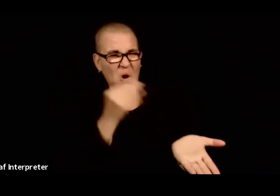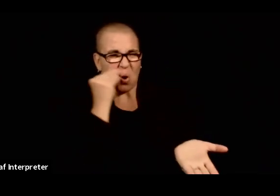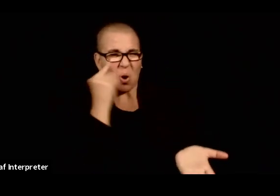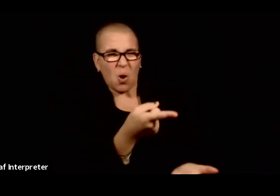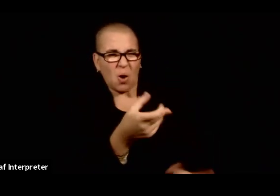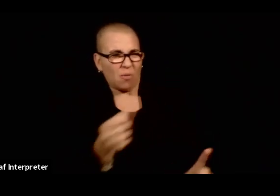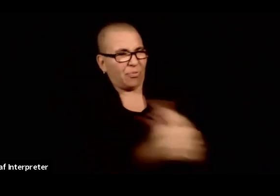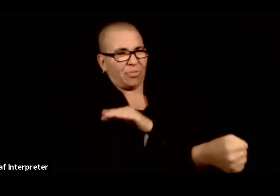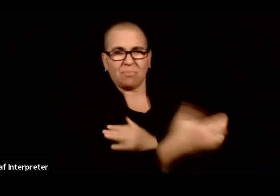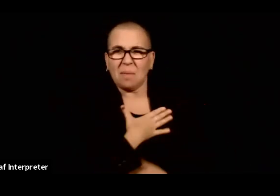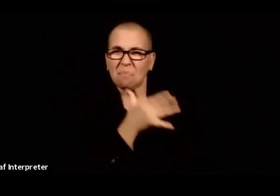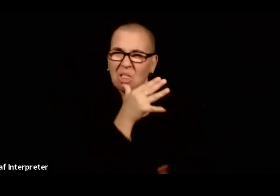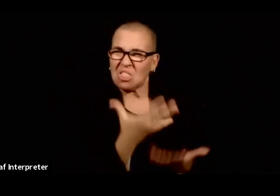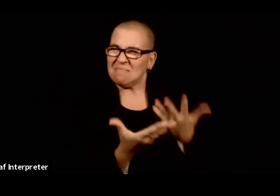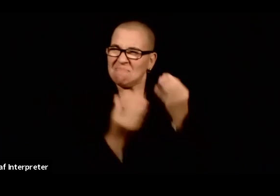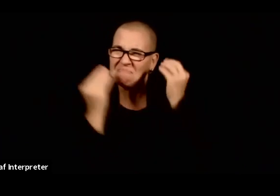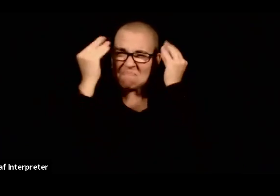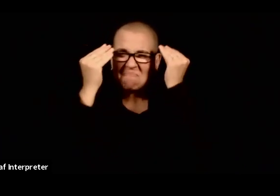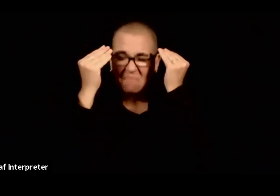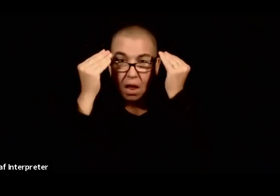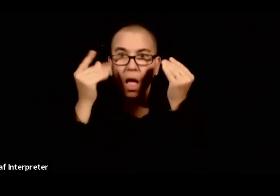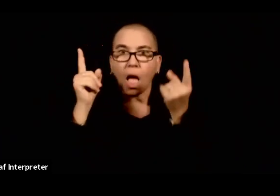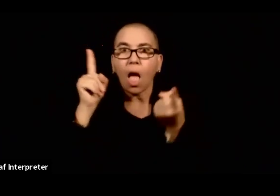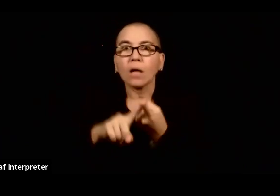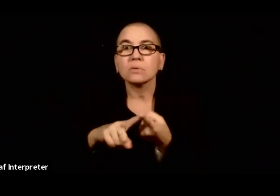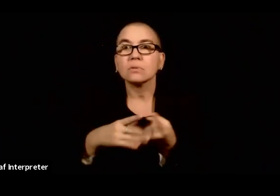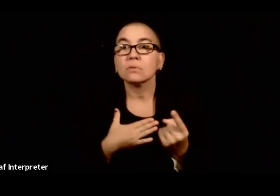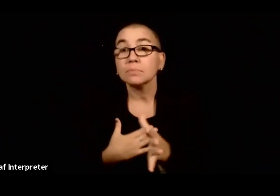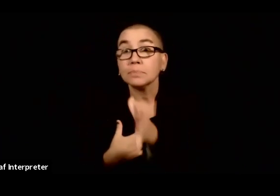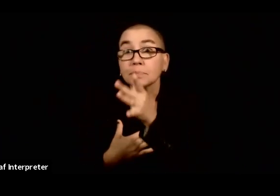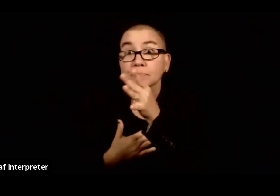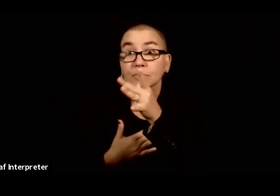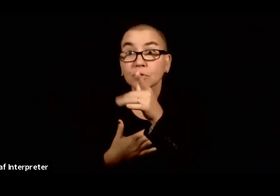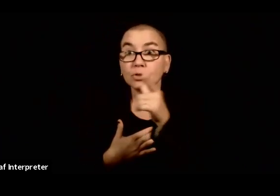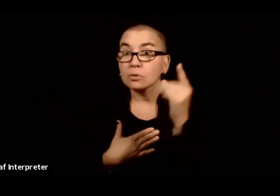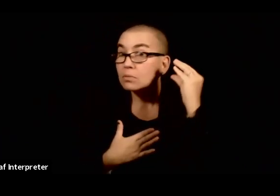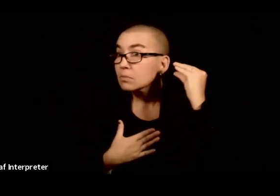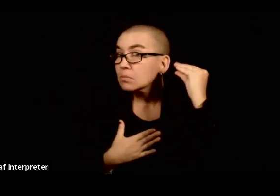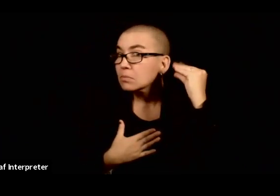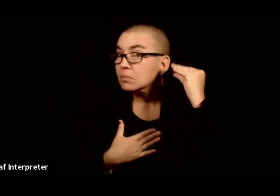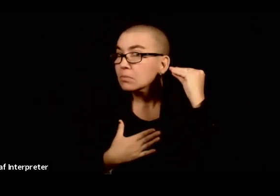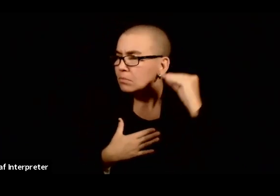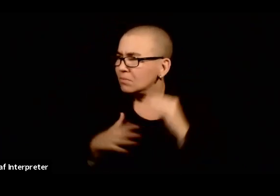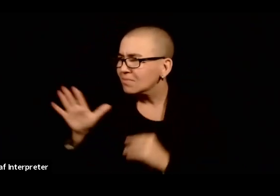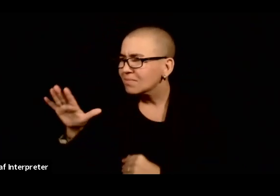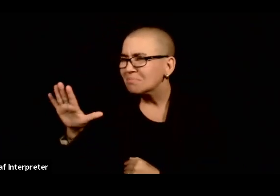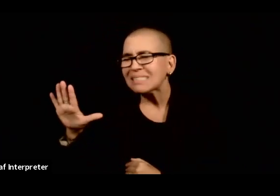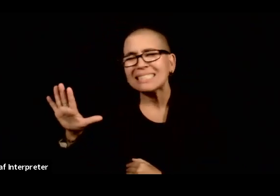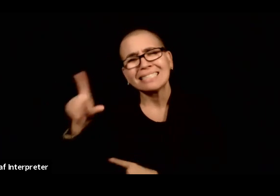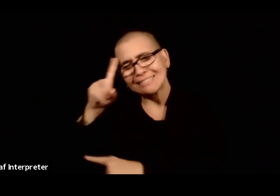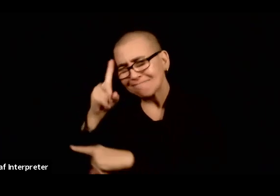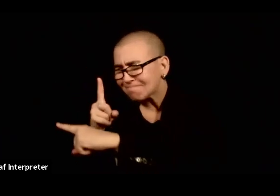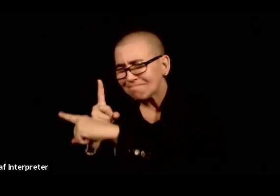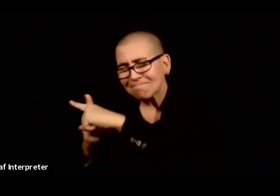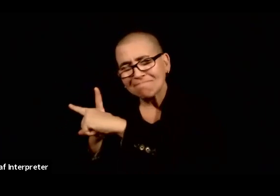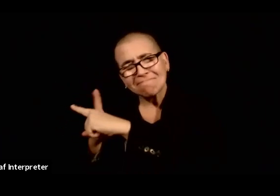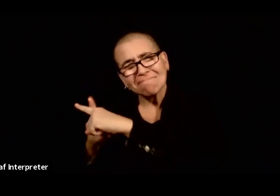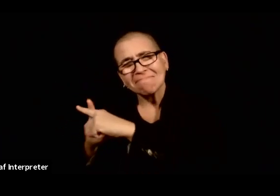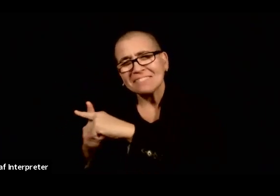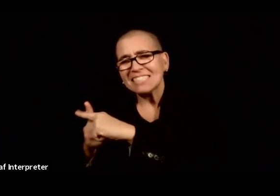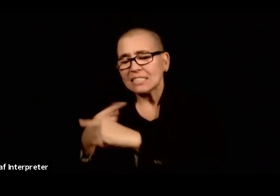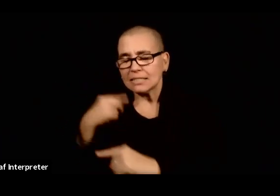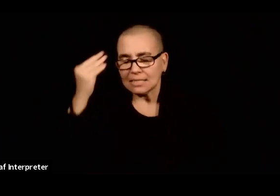mom's voice, don't give up, stay strong. So I sent an email to the corporate office telling them I thought it would